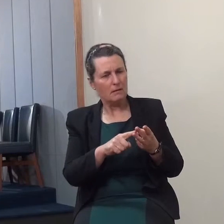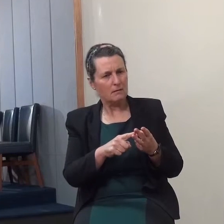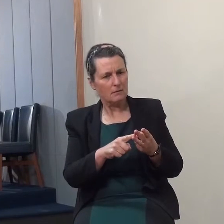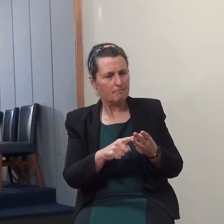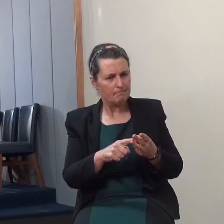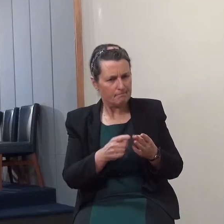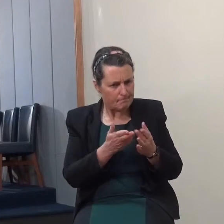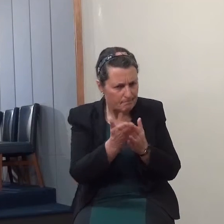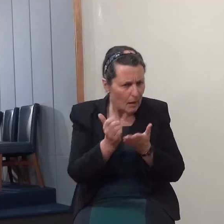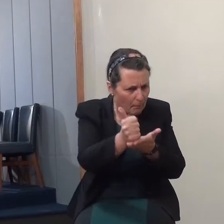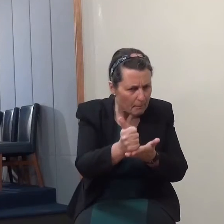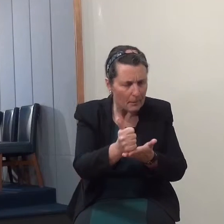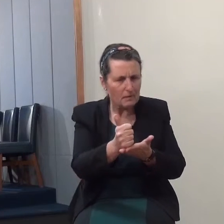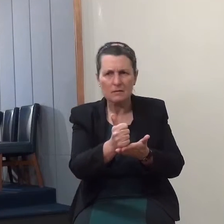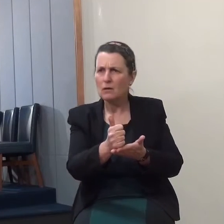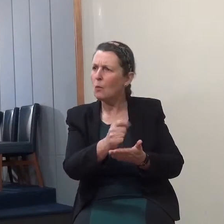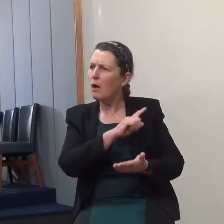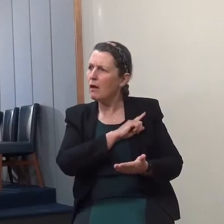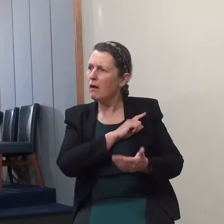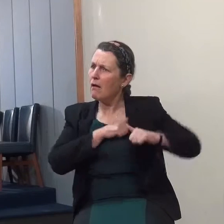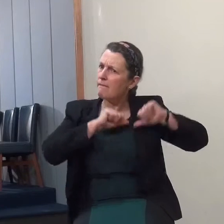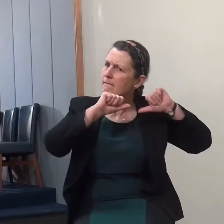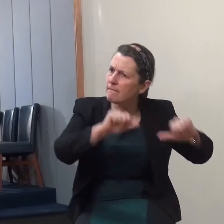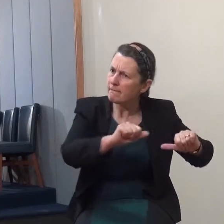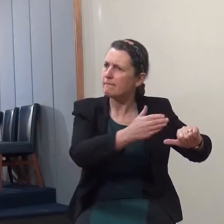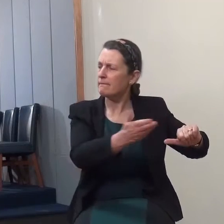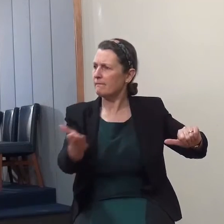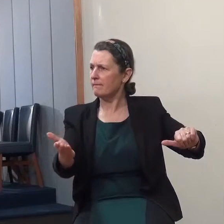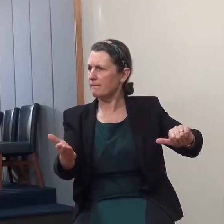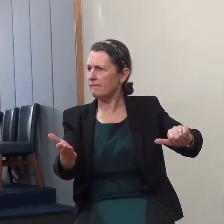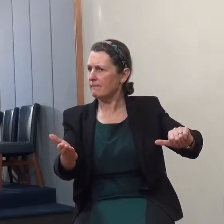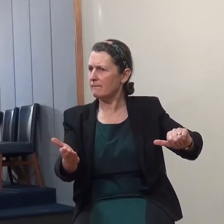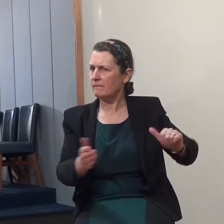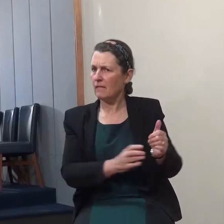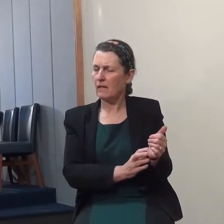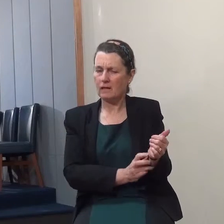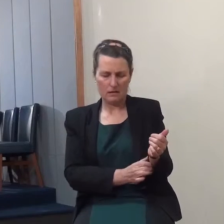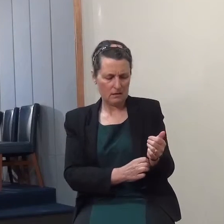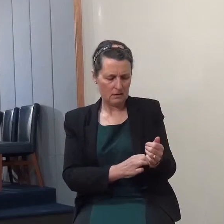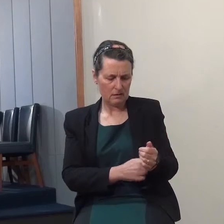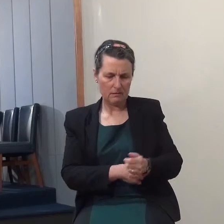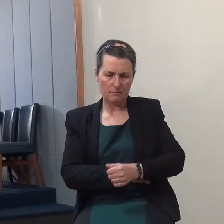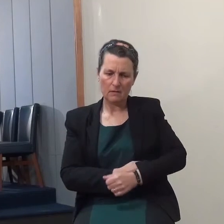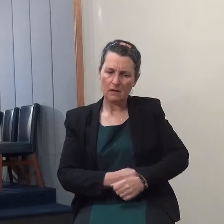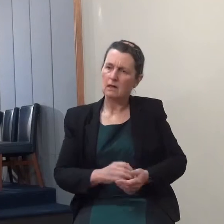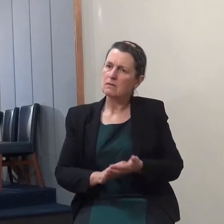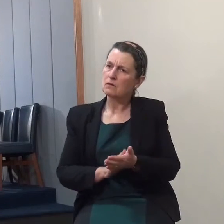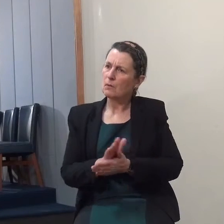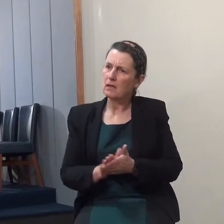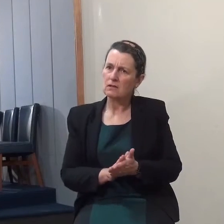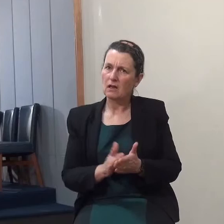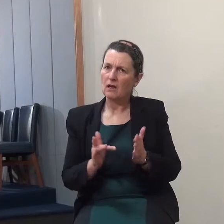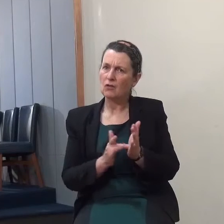of love for them. And he did not stop loving them, not till the very end, and of